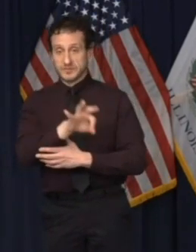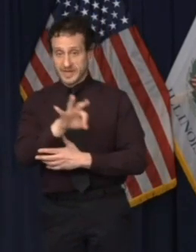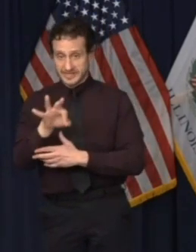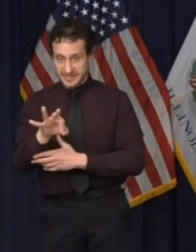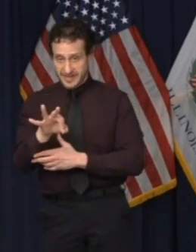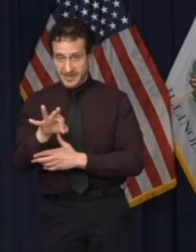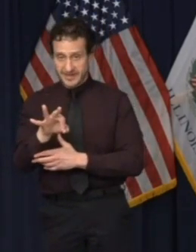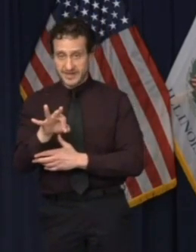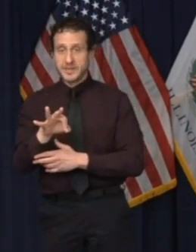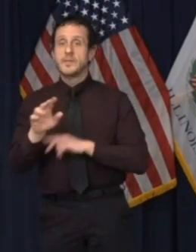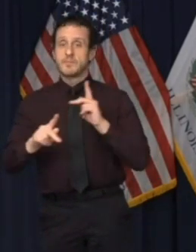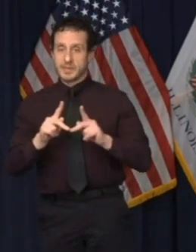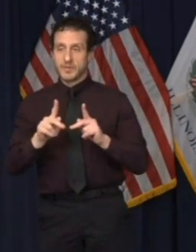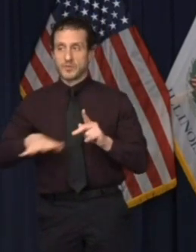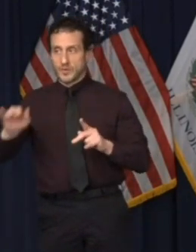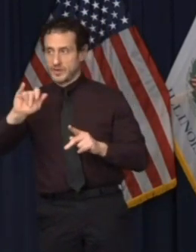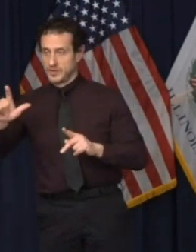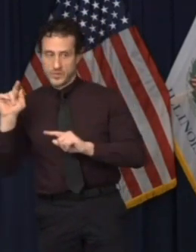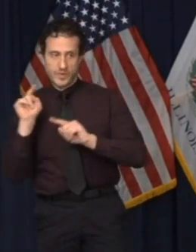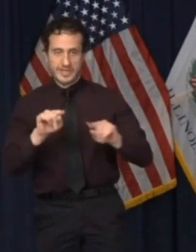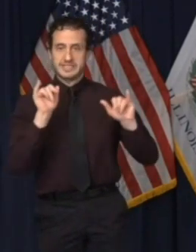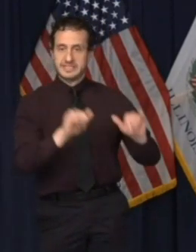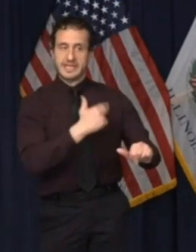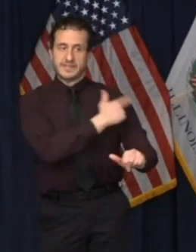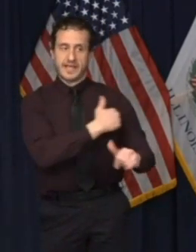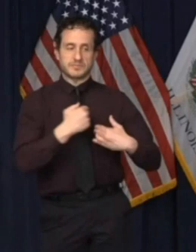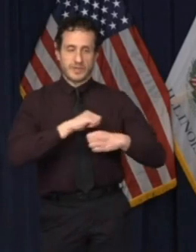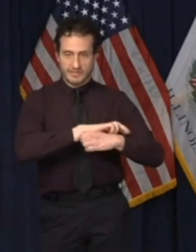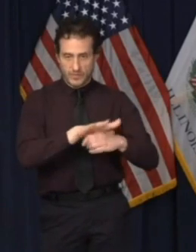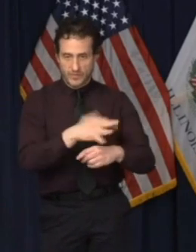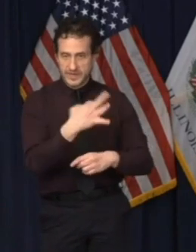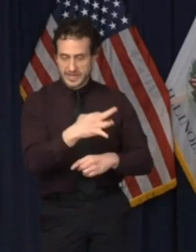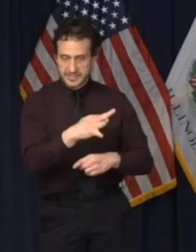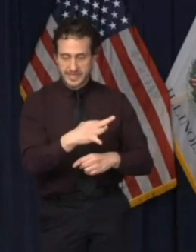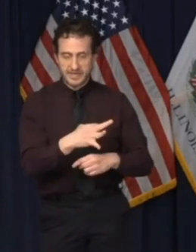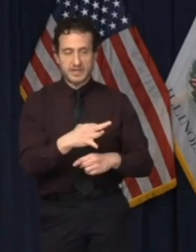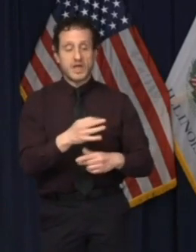4,599 Illinoisans in the hospital with COVID-19 right now,